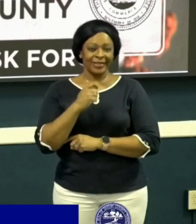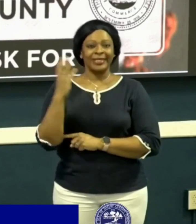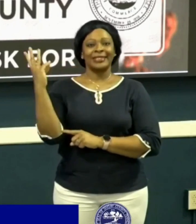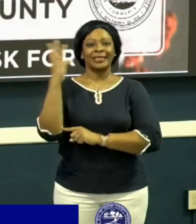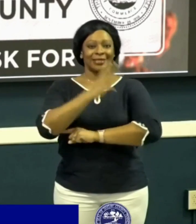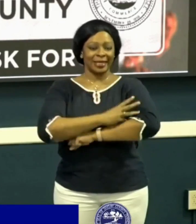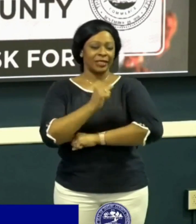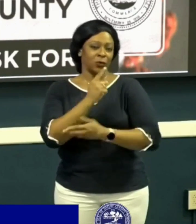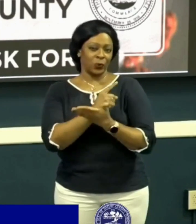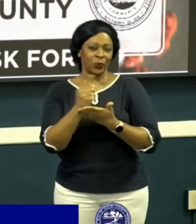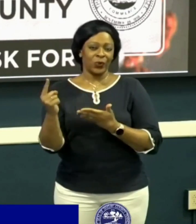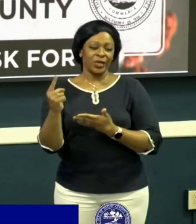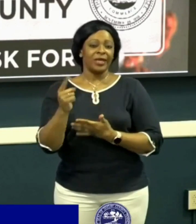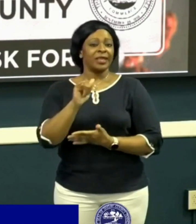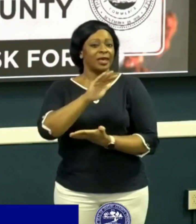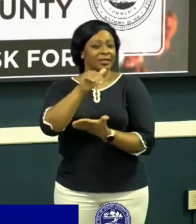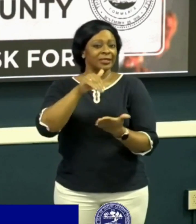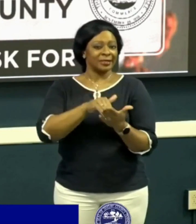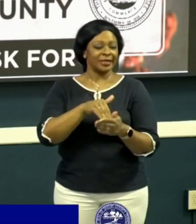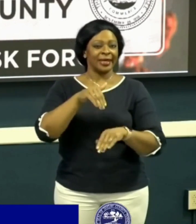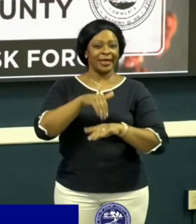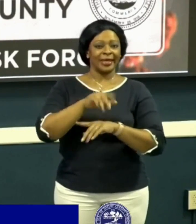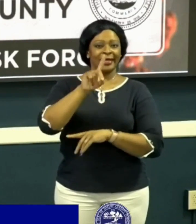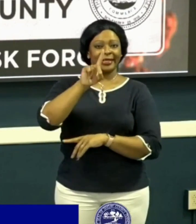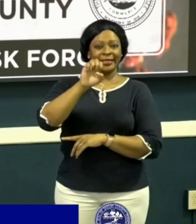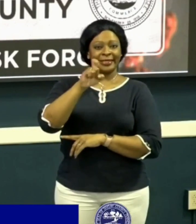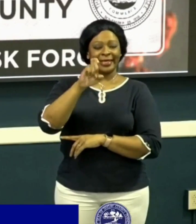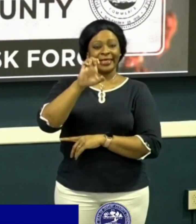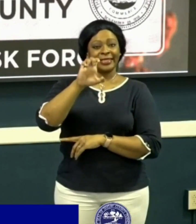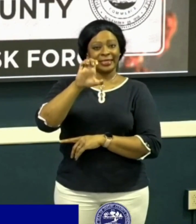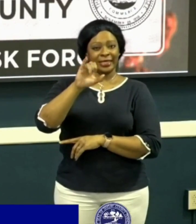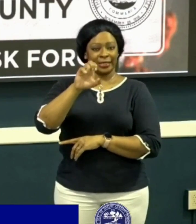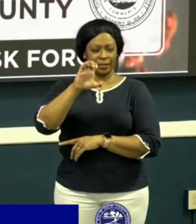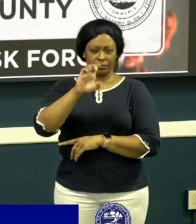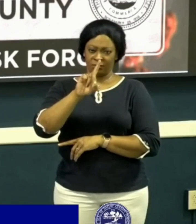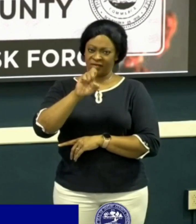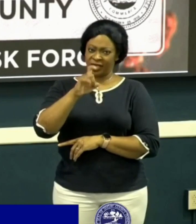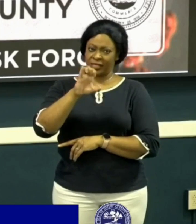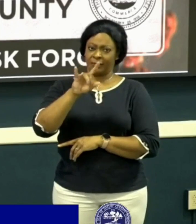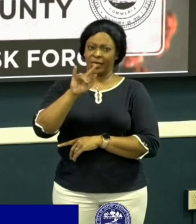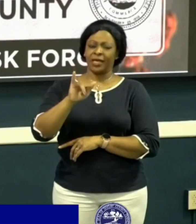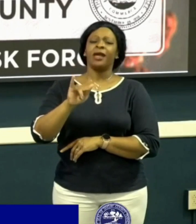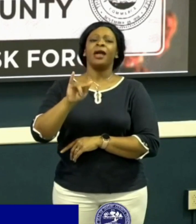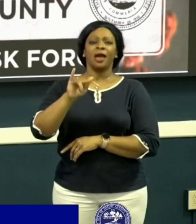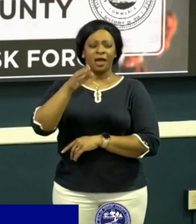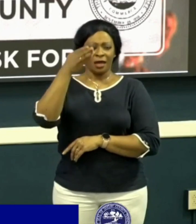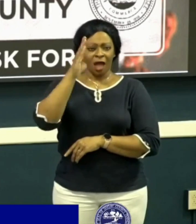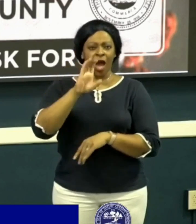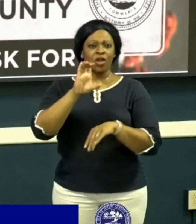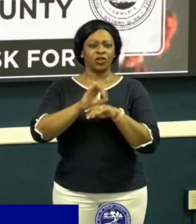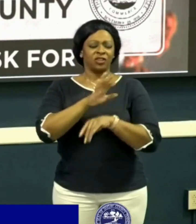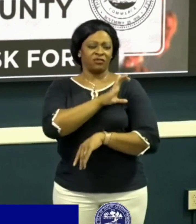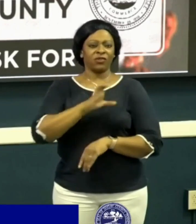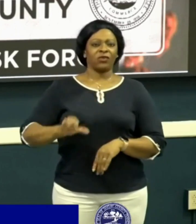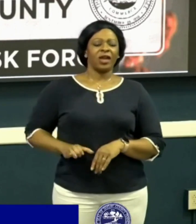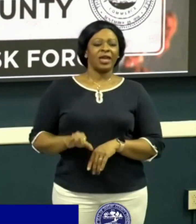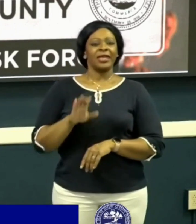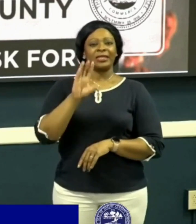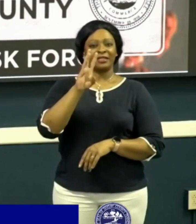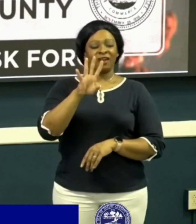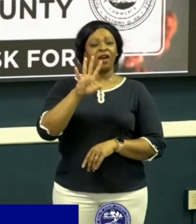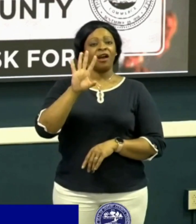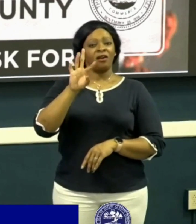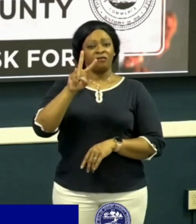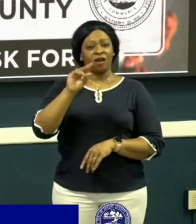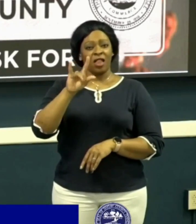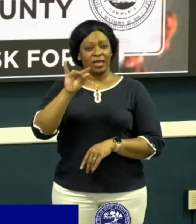per week. The site at Gethsemane Garden Church of God in Christ at 1740 Valentine Avenue is